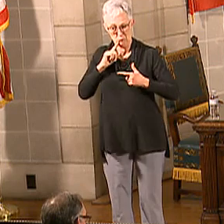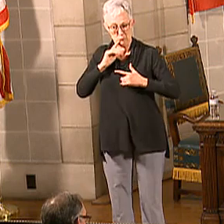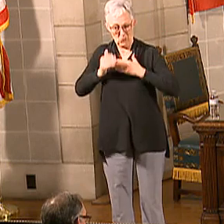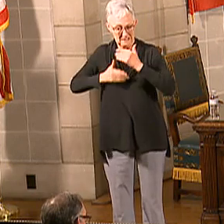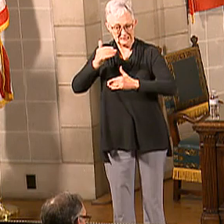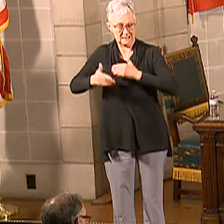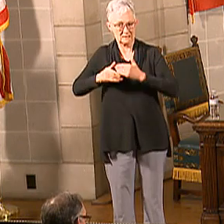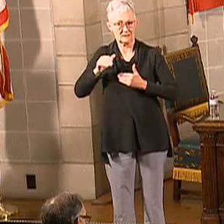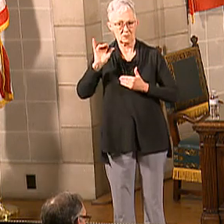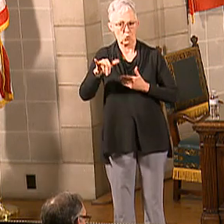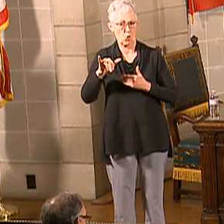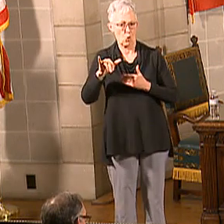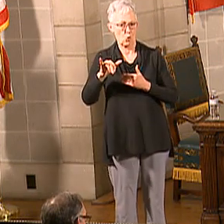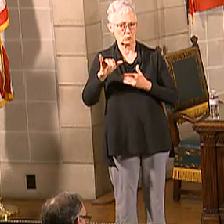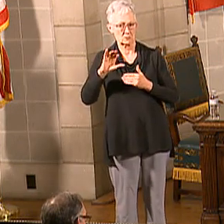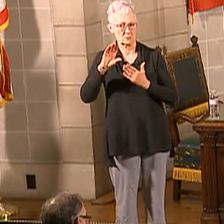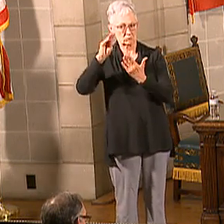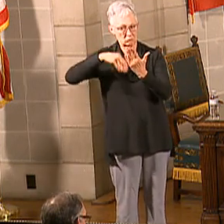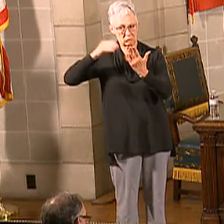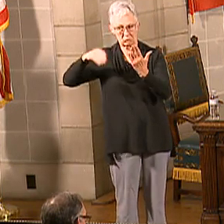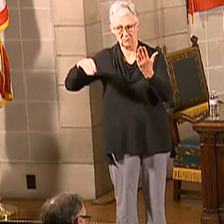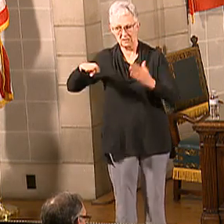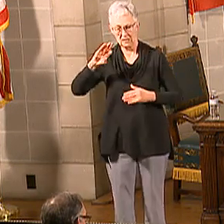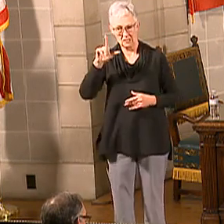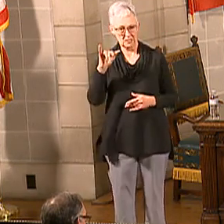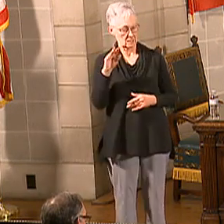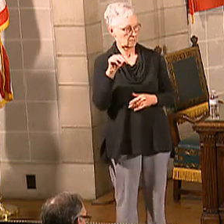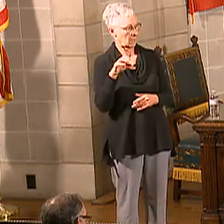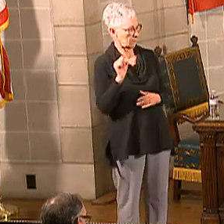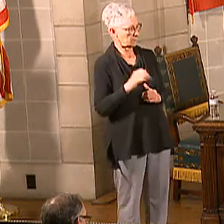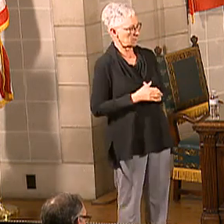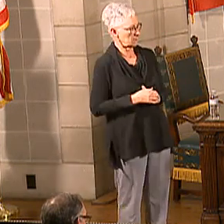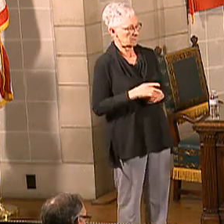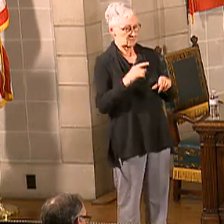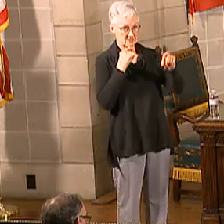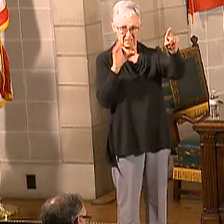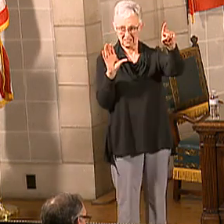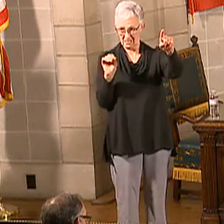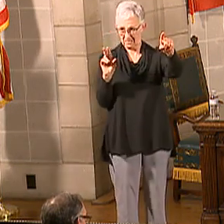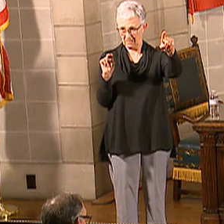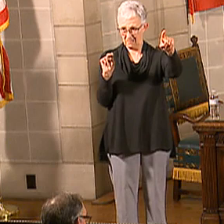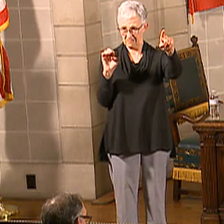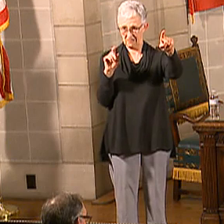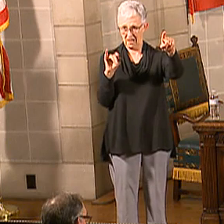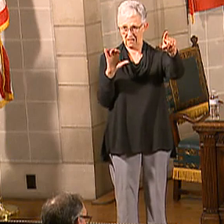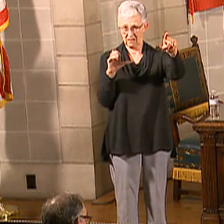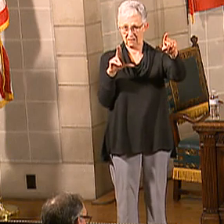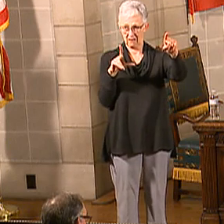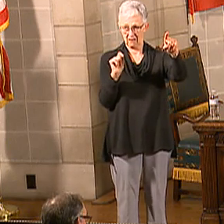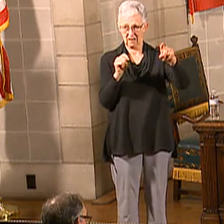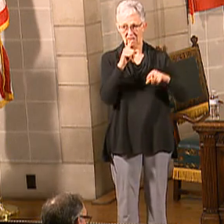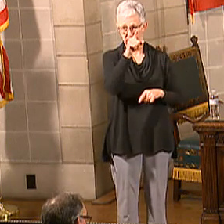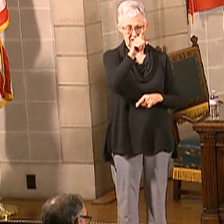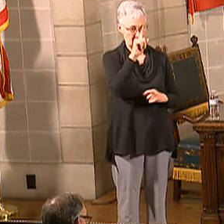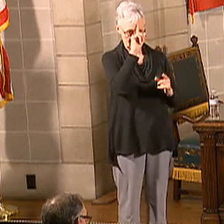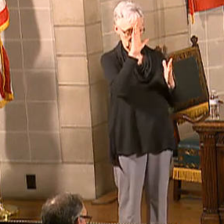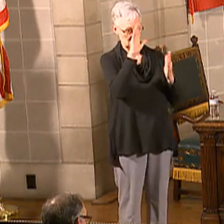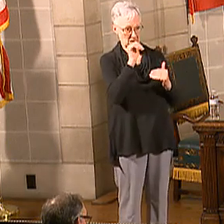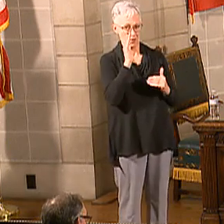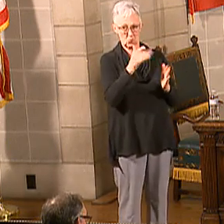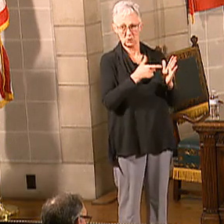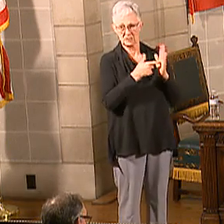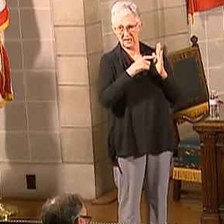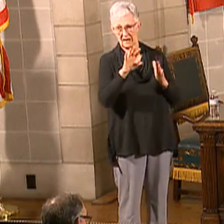that capacity. I think, as you said, Connecticut was hoping to pay in 40 days. Yes. And we're still shooting to get to the 21 days. I mean,